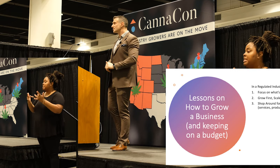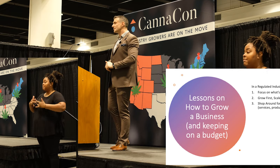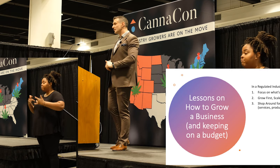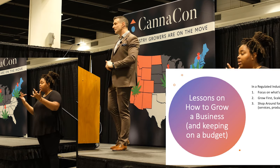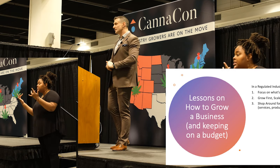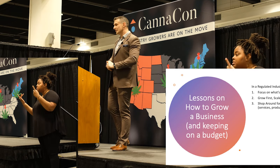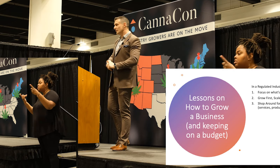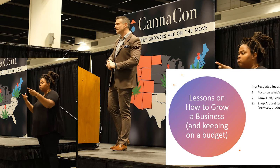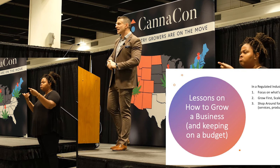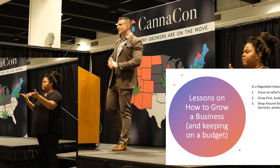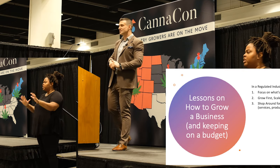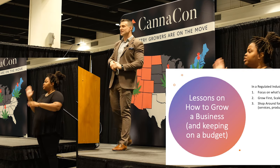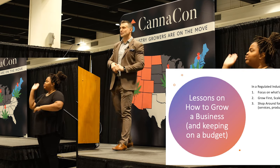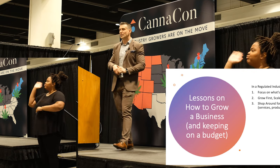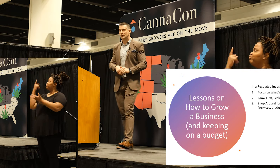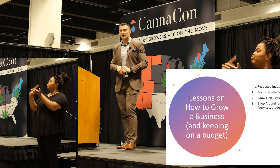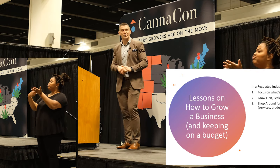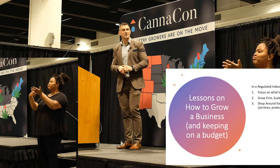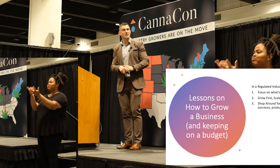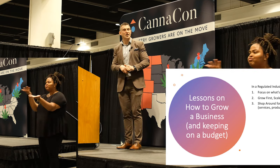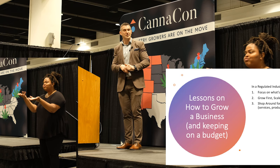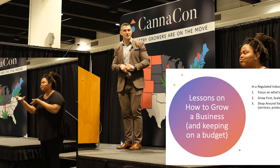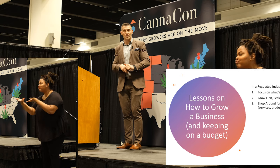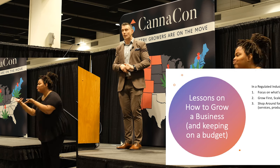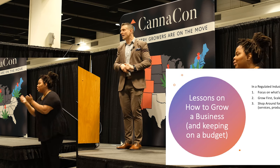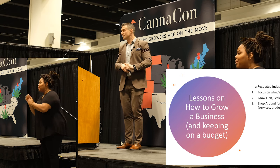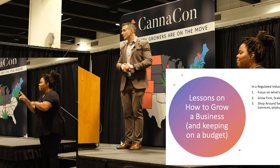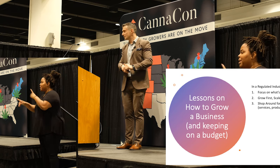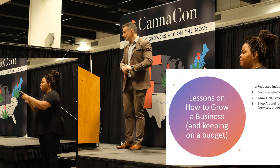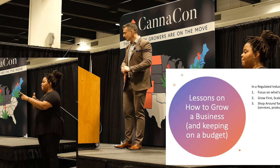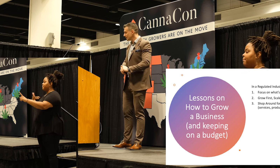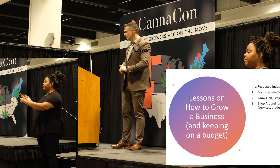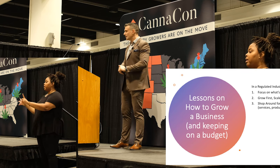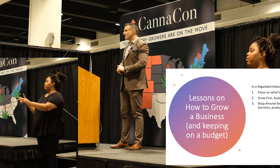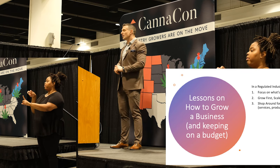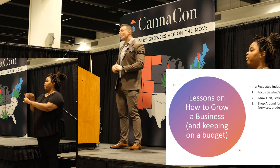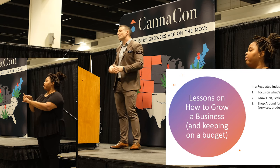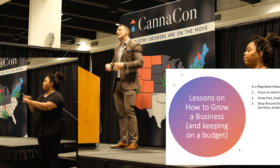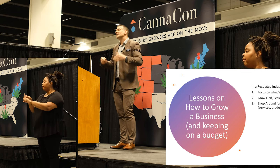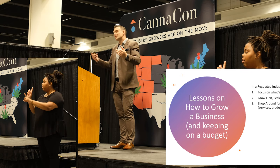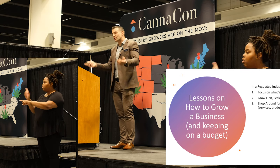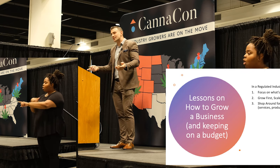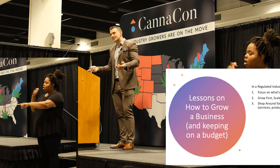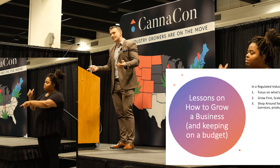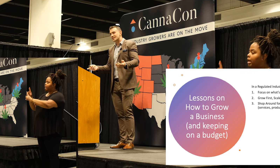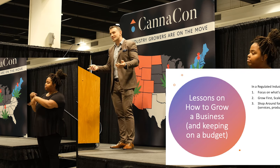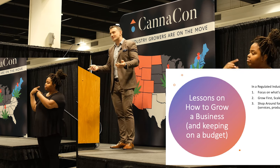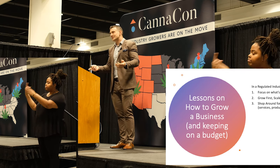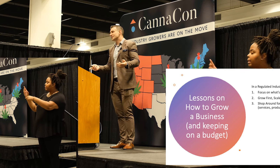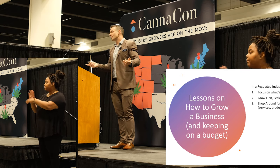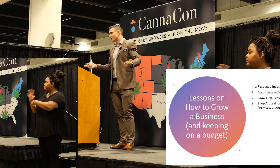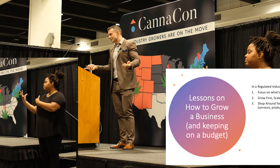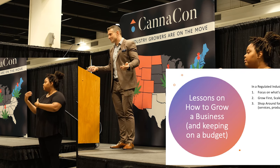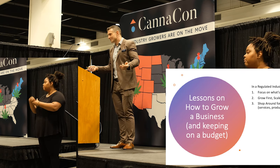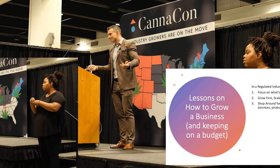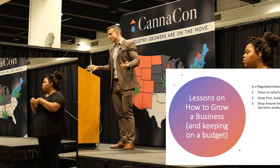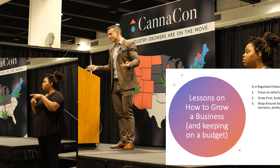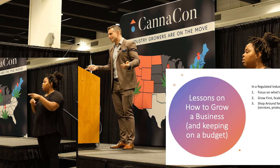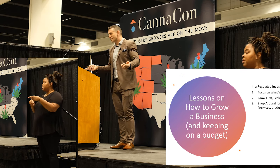spoken, it can usually be good indications that you're working with folks that have done this for a while and know what they're doing. You don't want to pay someone to